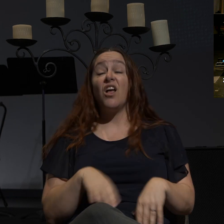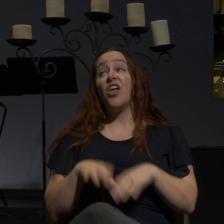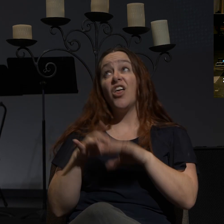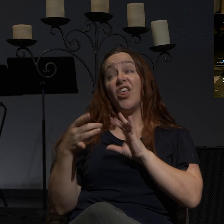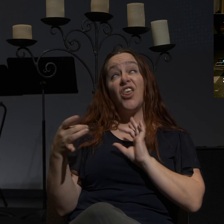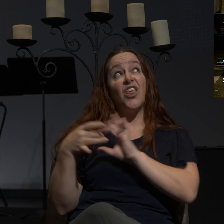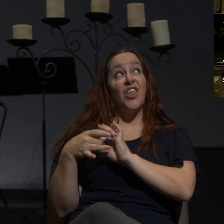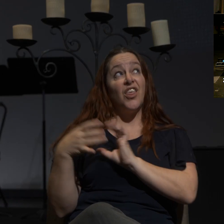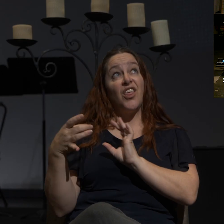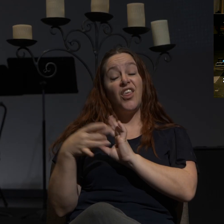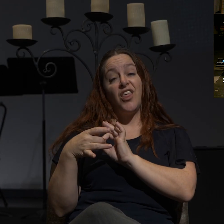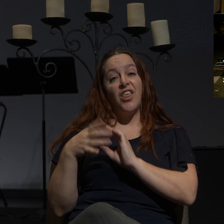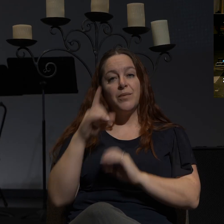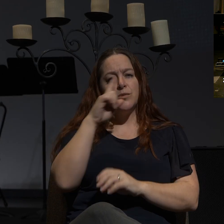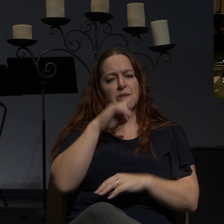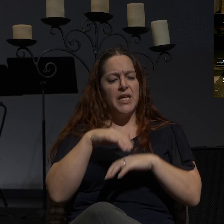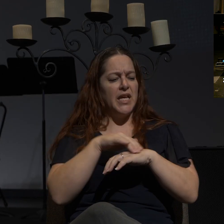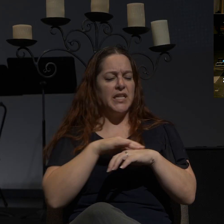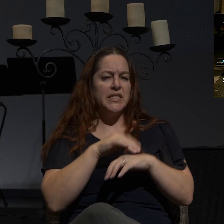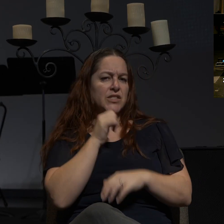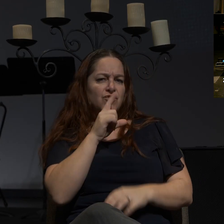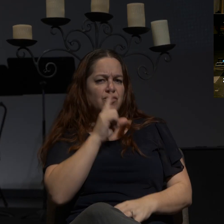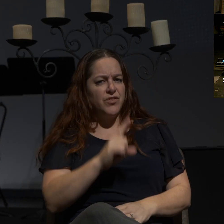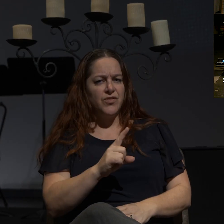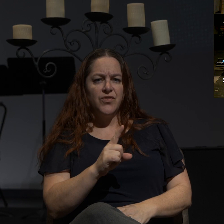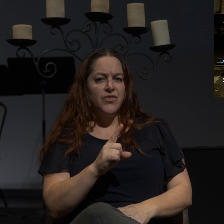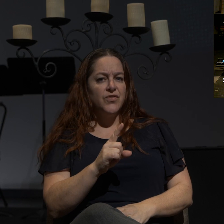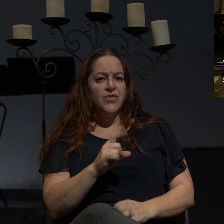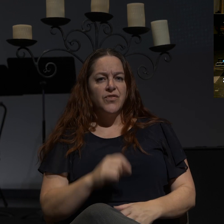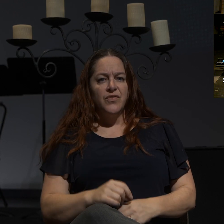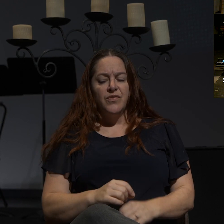You pretend to connect with me.